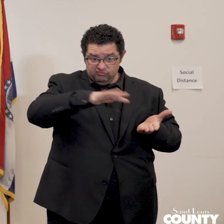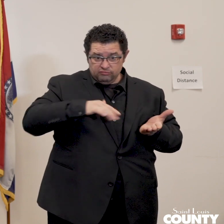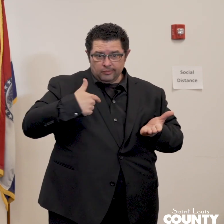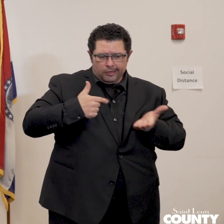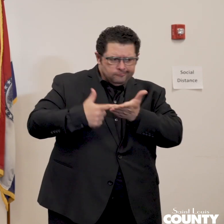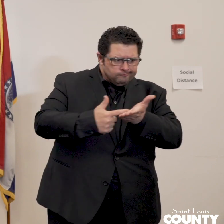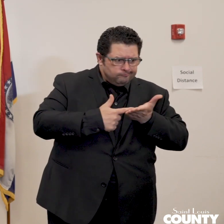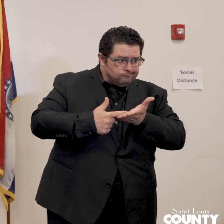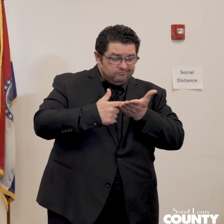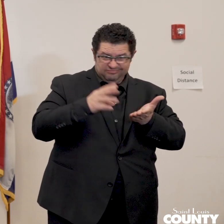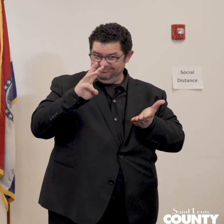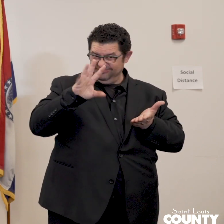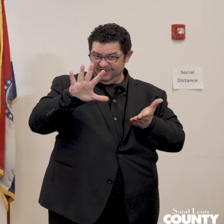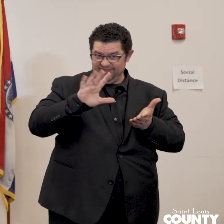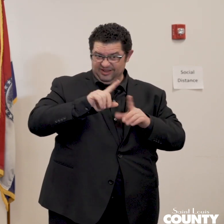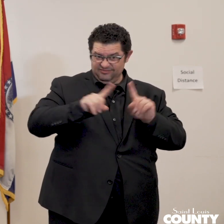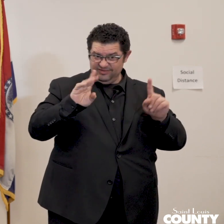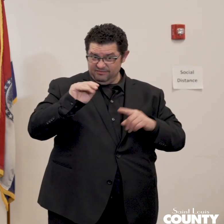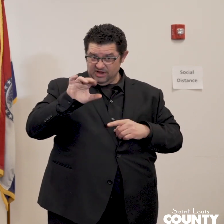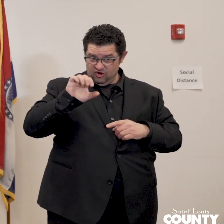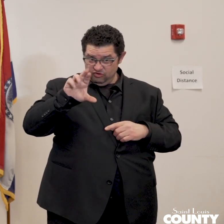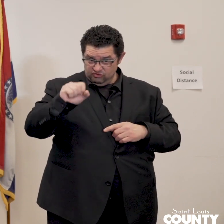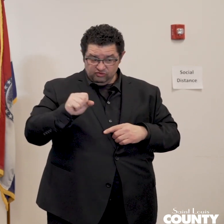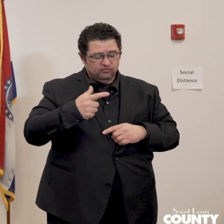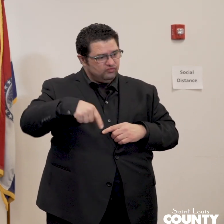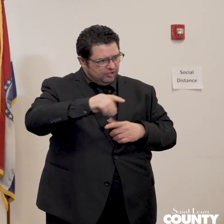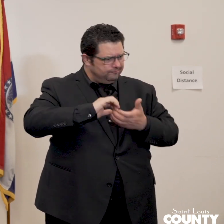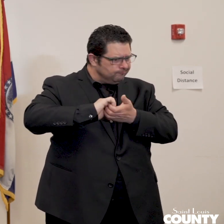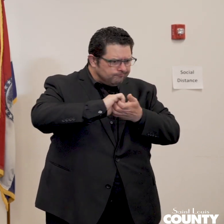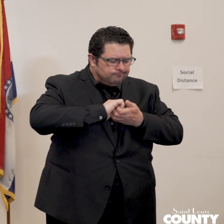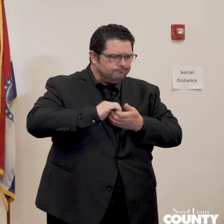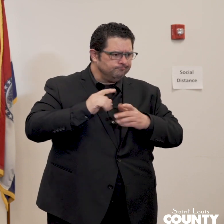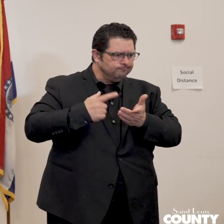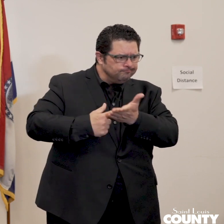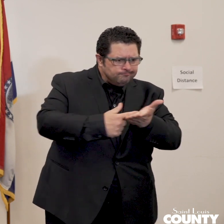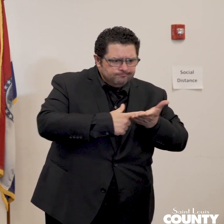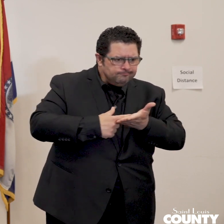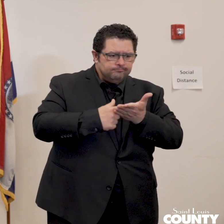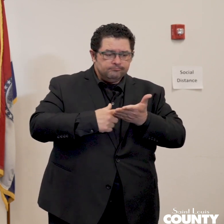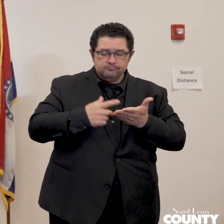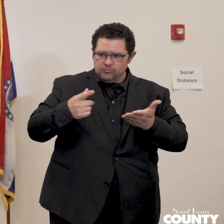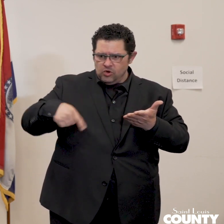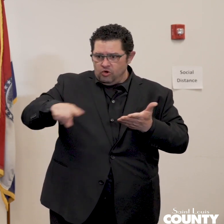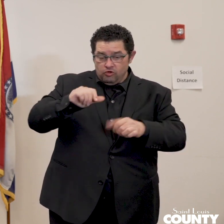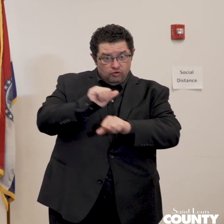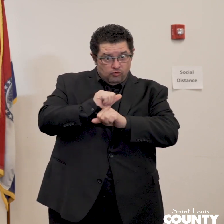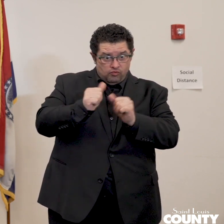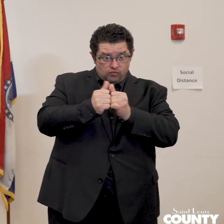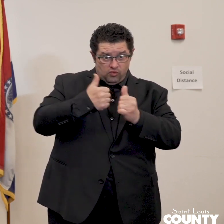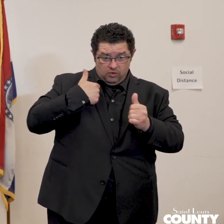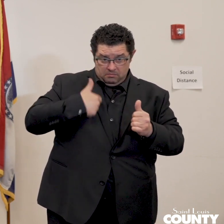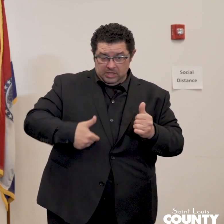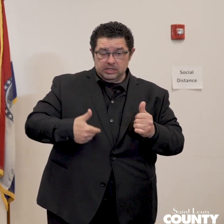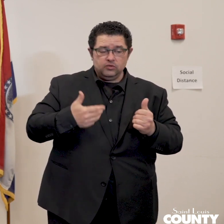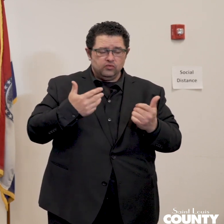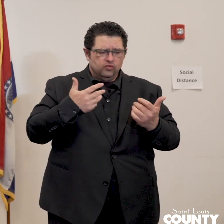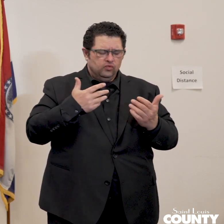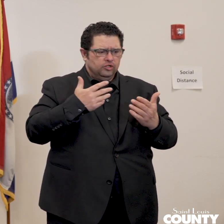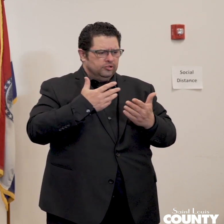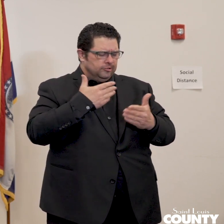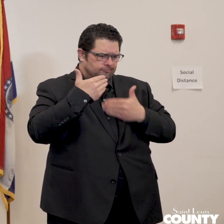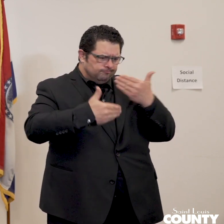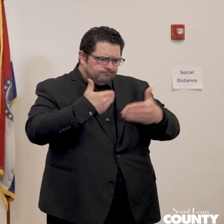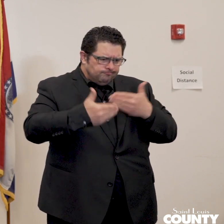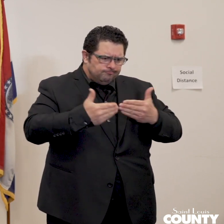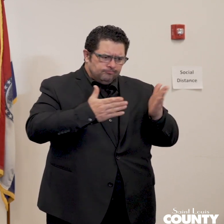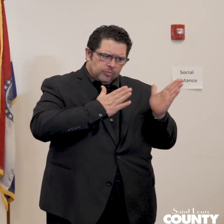forward. Our business leaders are also working with me in a way to design a safe process for getting more